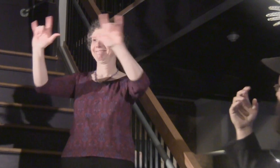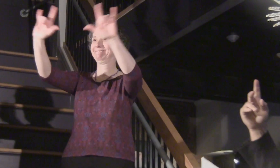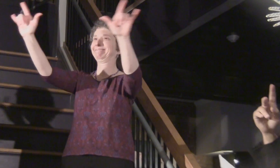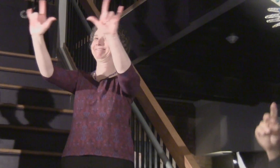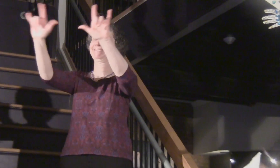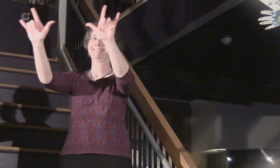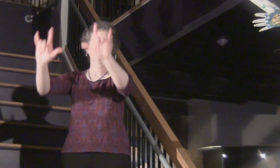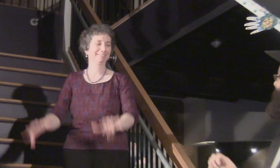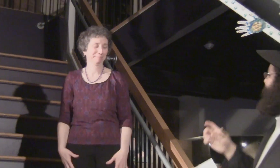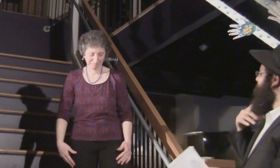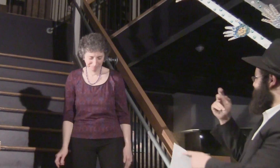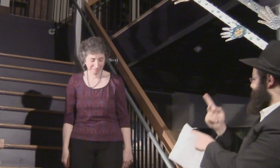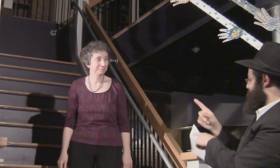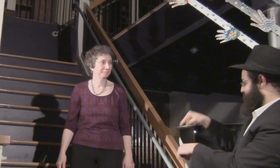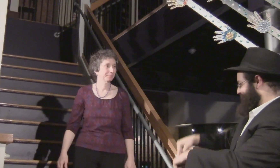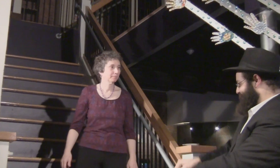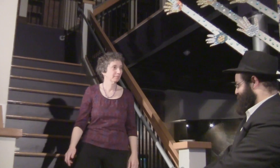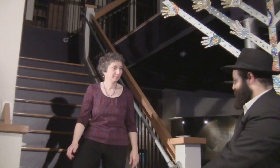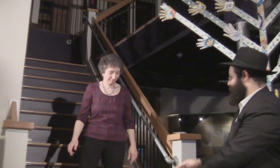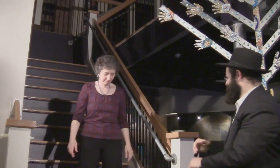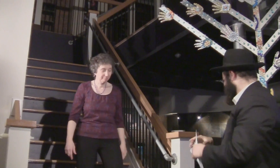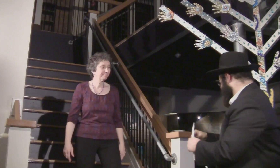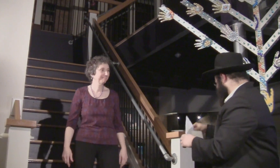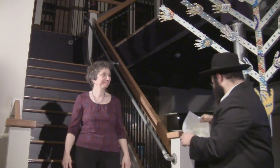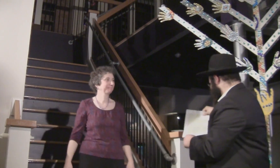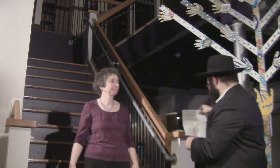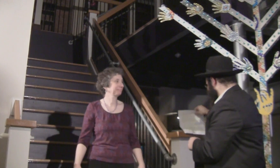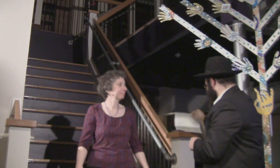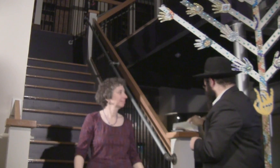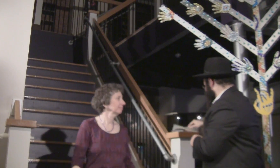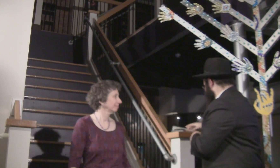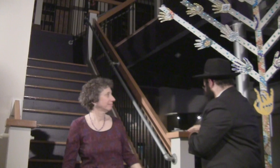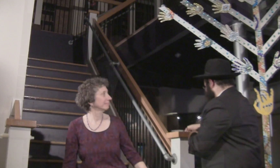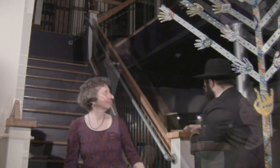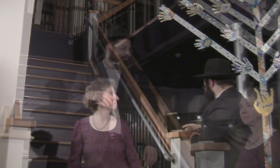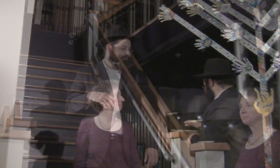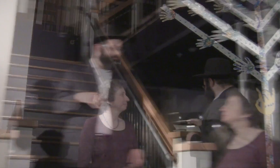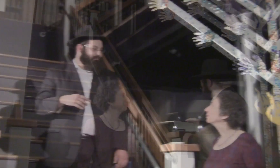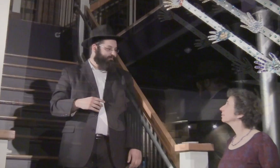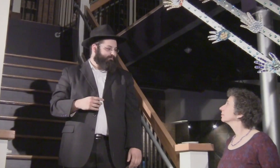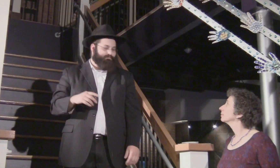Okay.